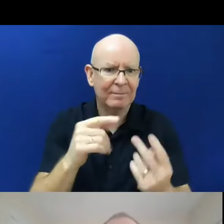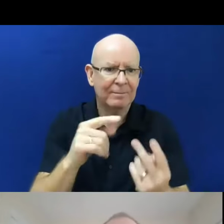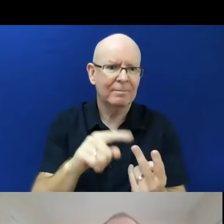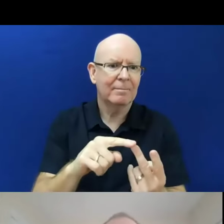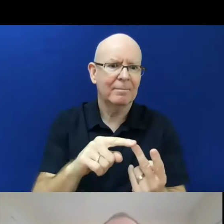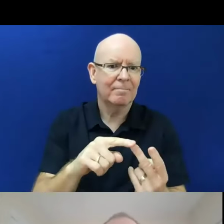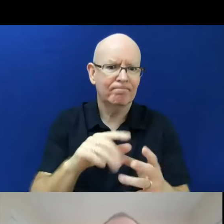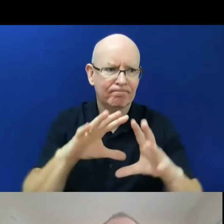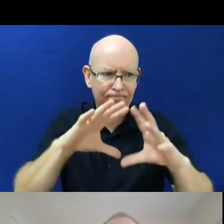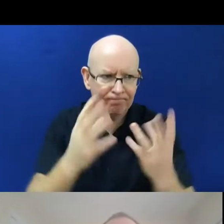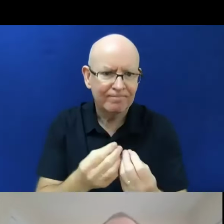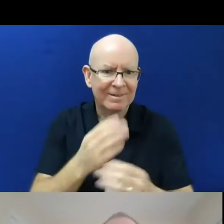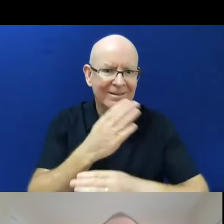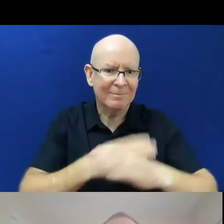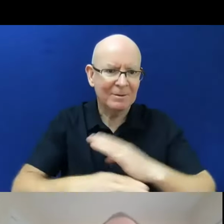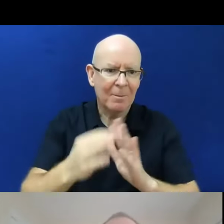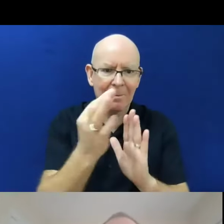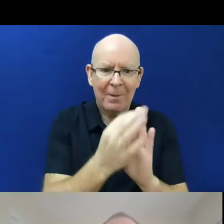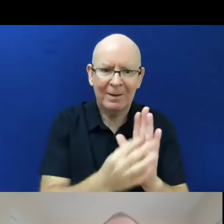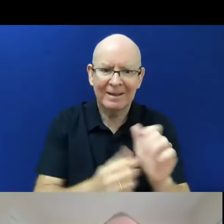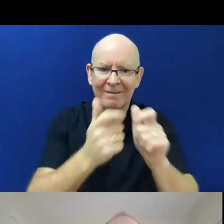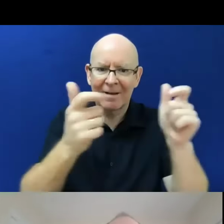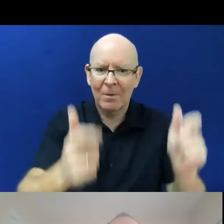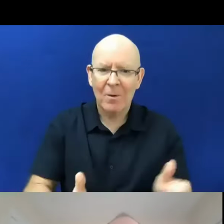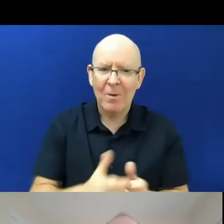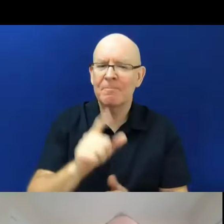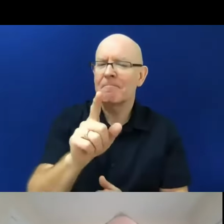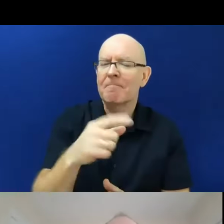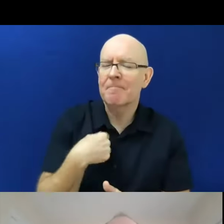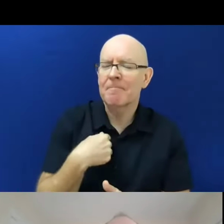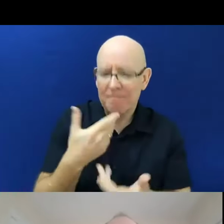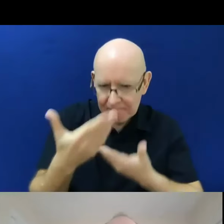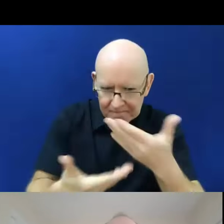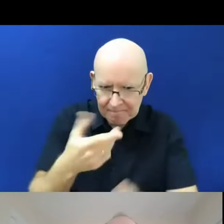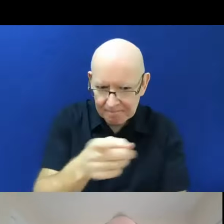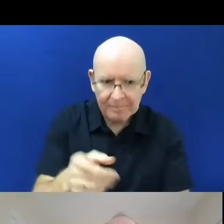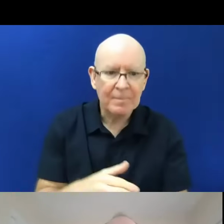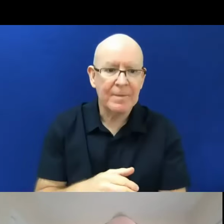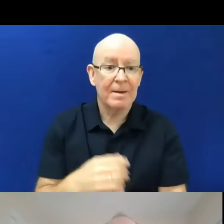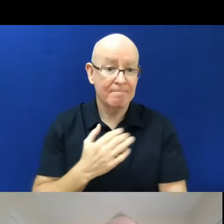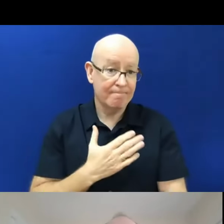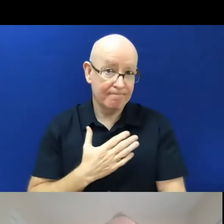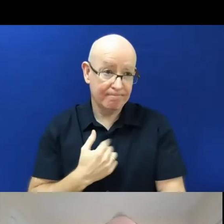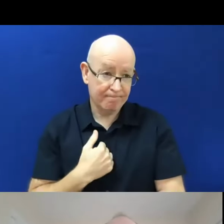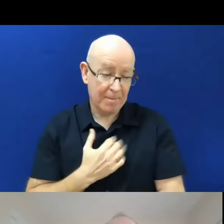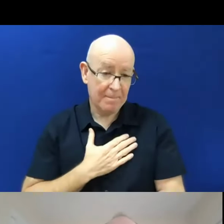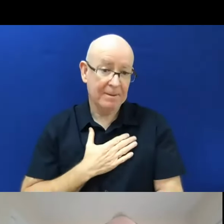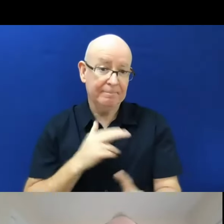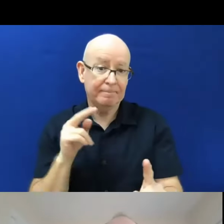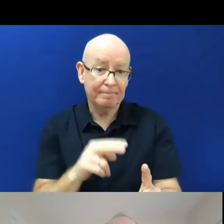My perspective, which is the first slide, is that the UK at some point a couple of years